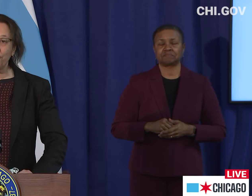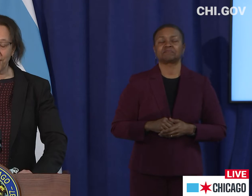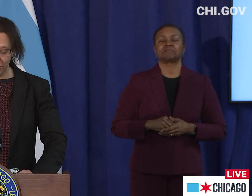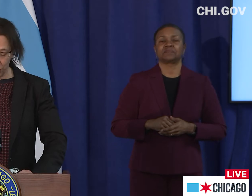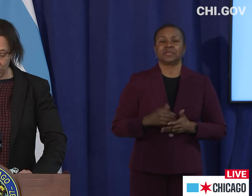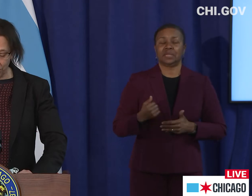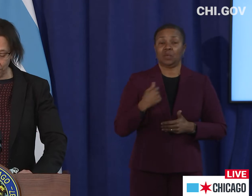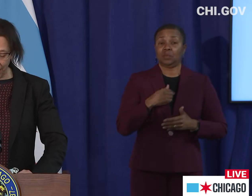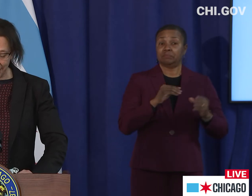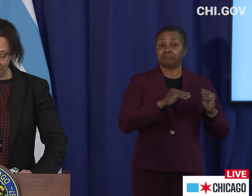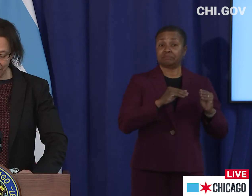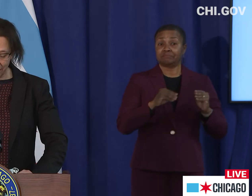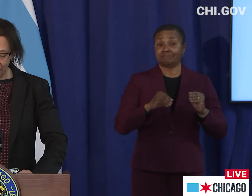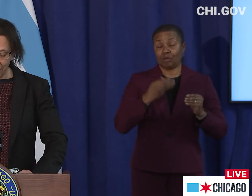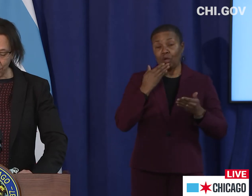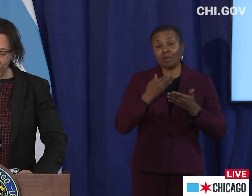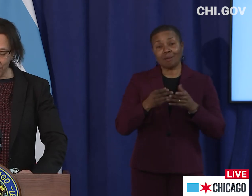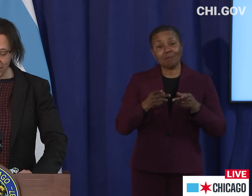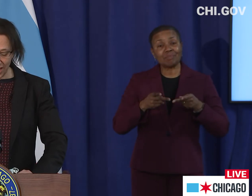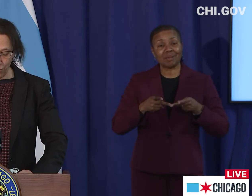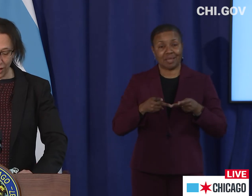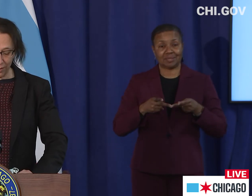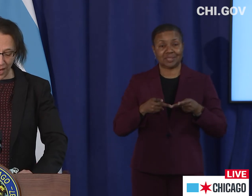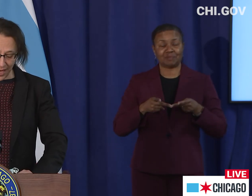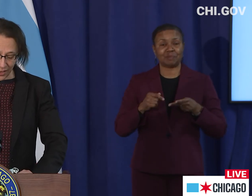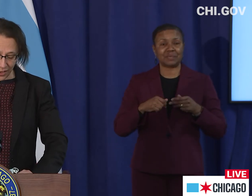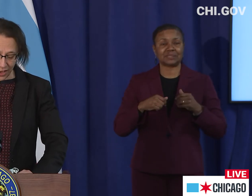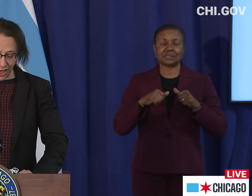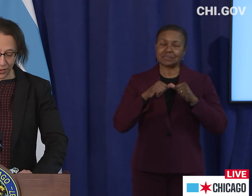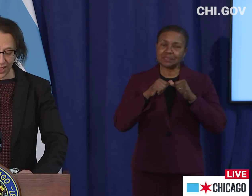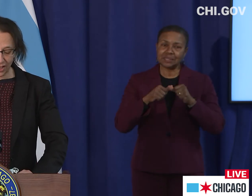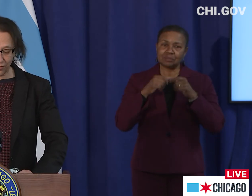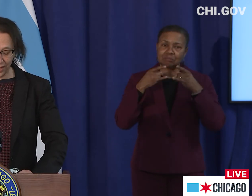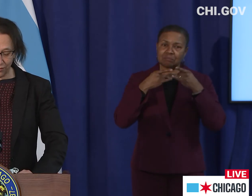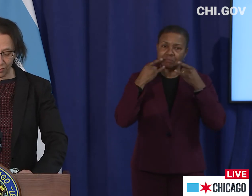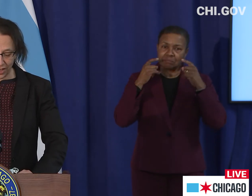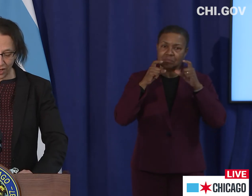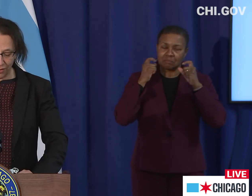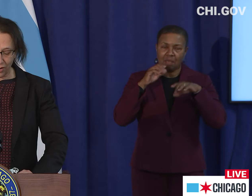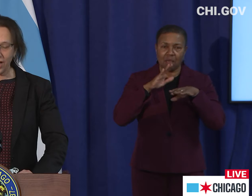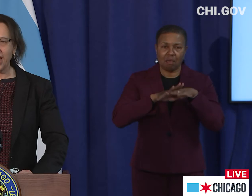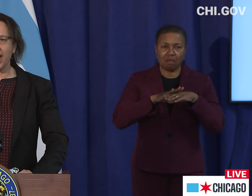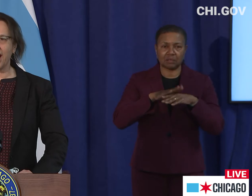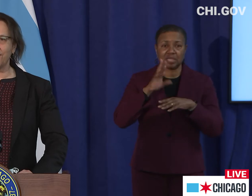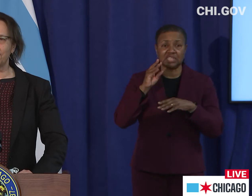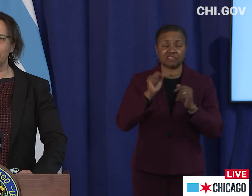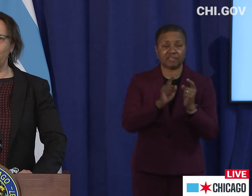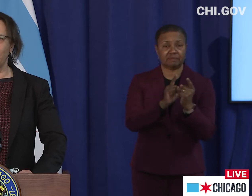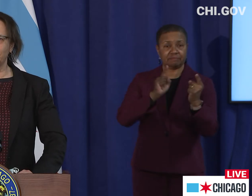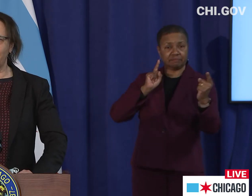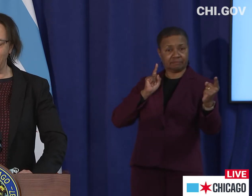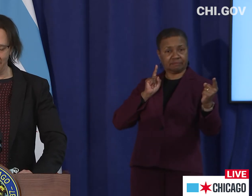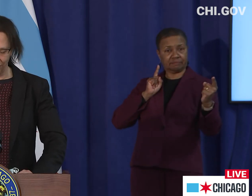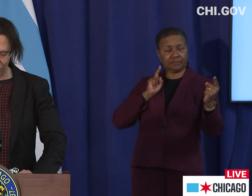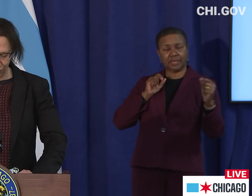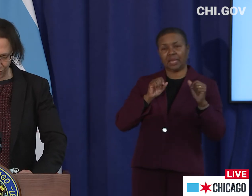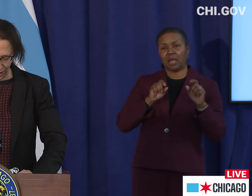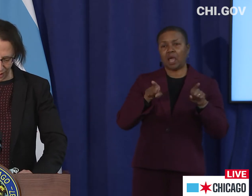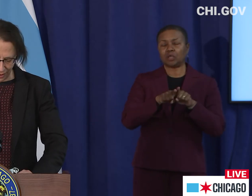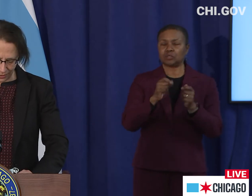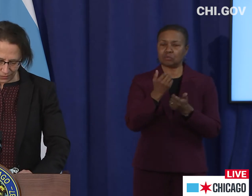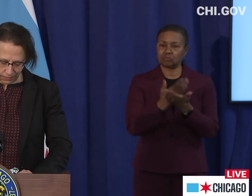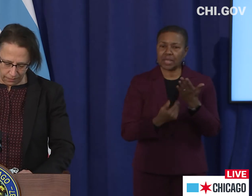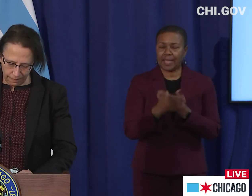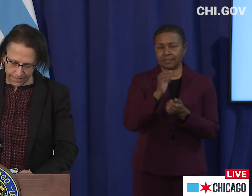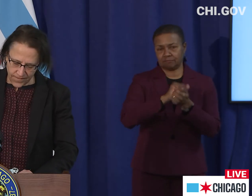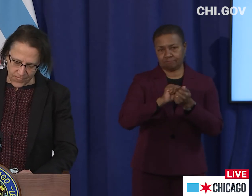we are moving to a good place, but we must keep wearing masks, keep 6 feet from each other, and obviously wash our hands